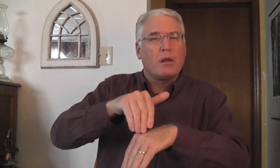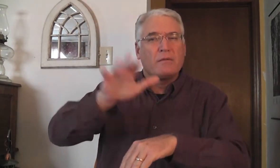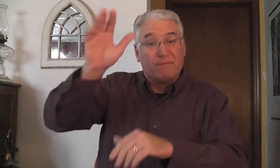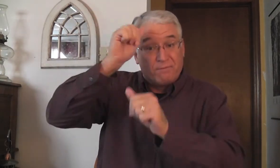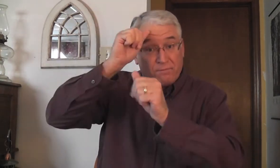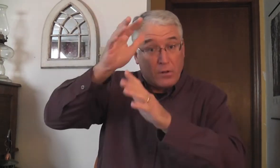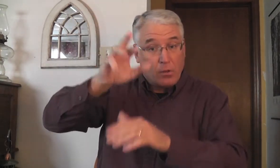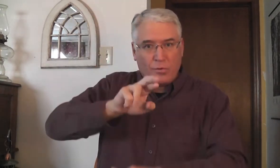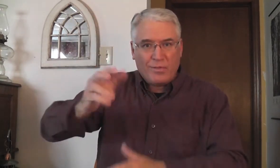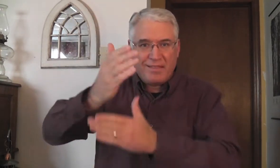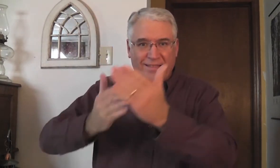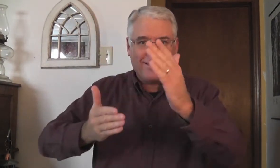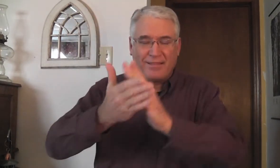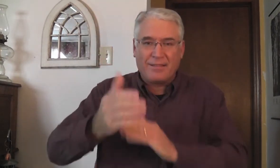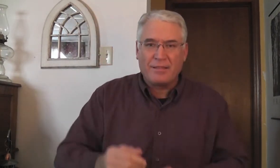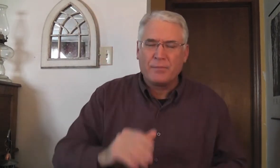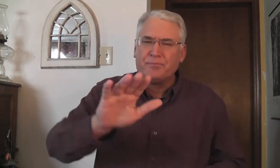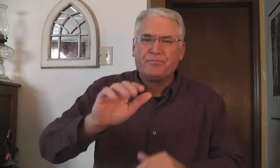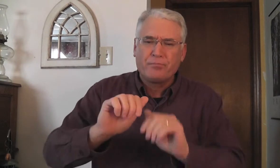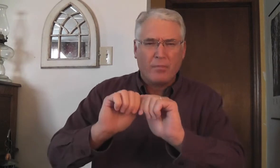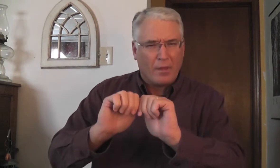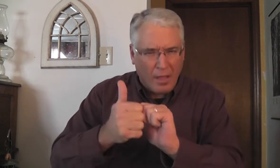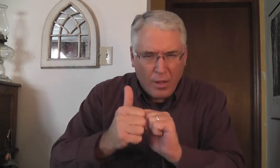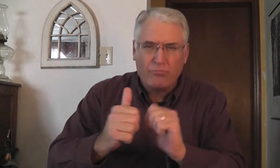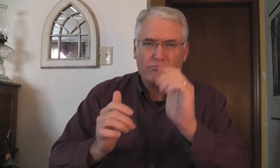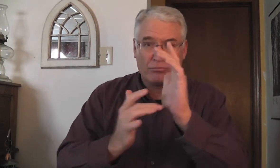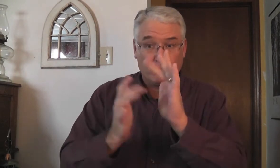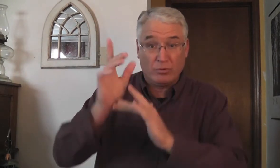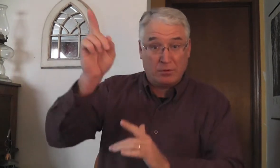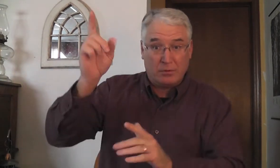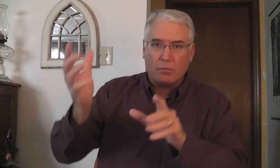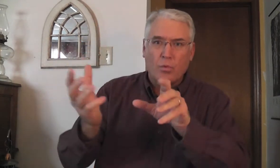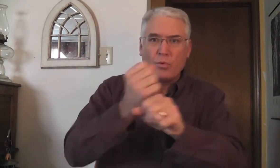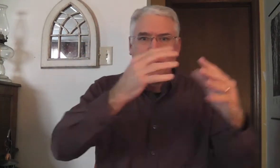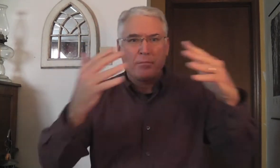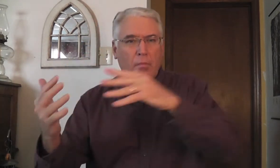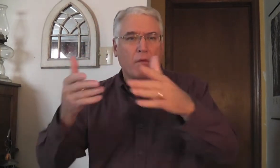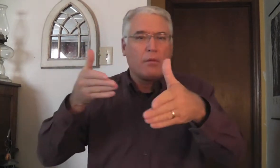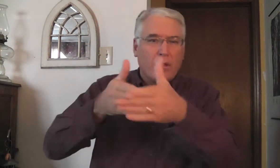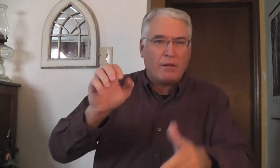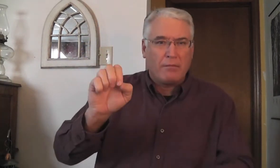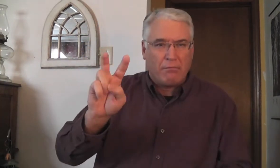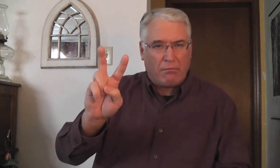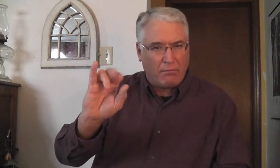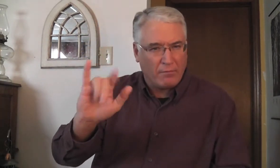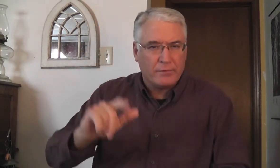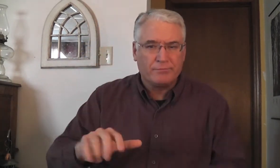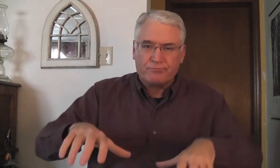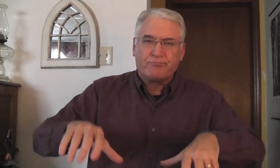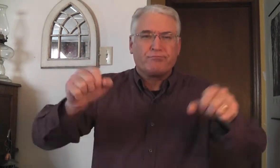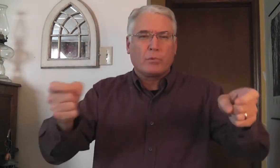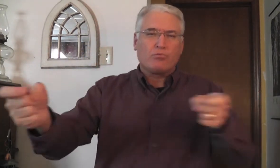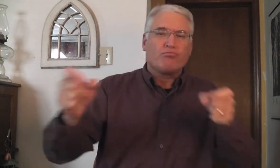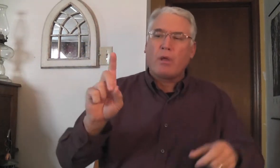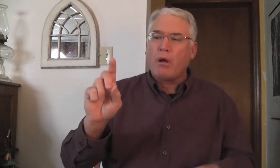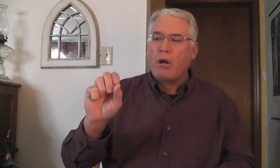and he rose again and is seated at the right hand side of his Father. And Jesus, he is still at war